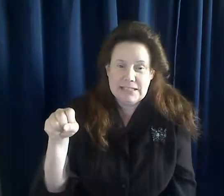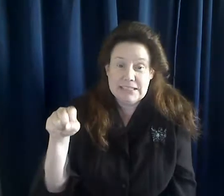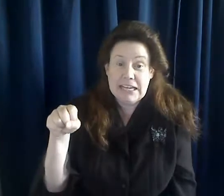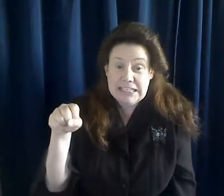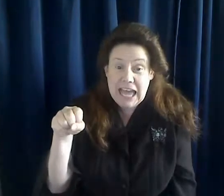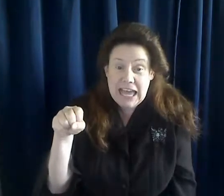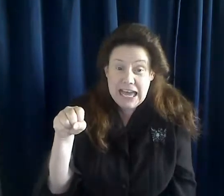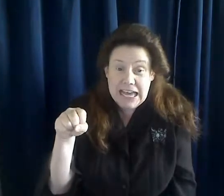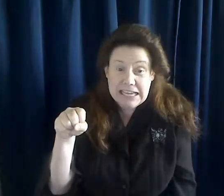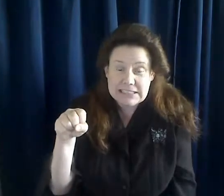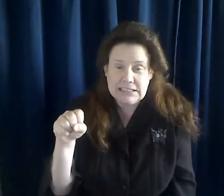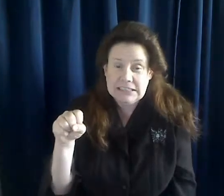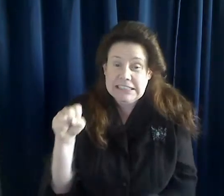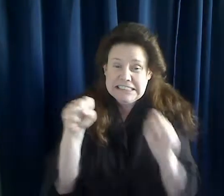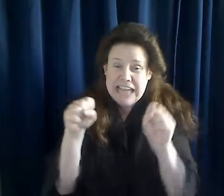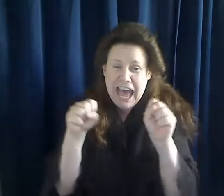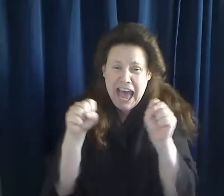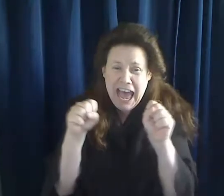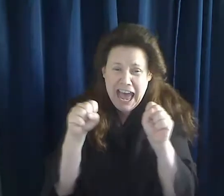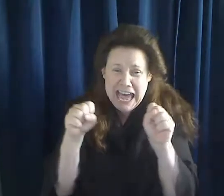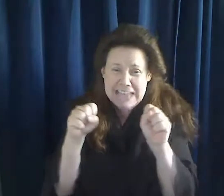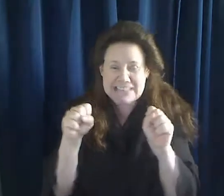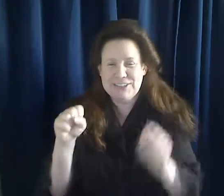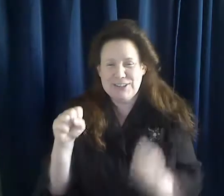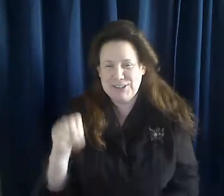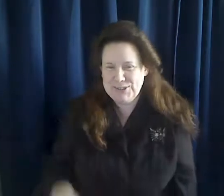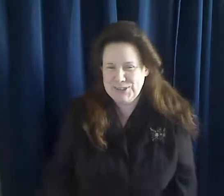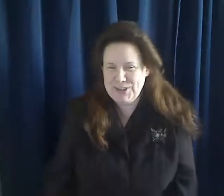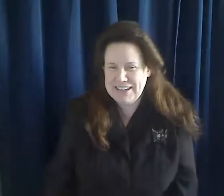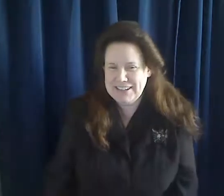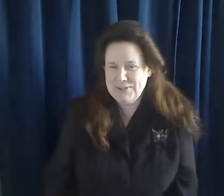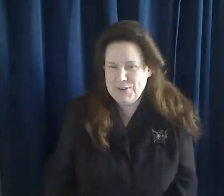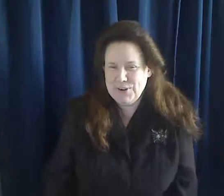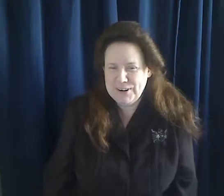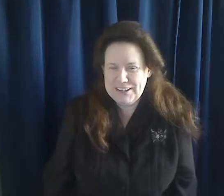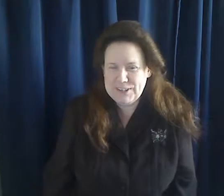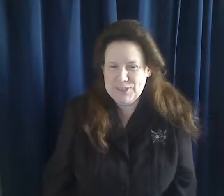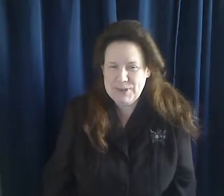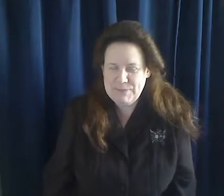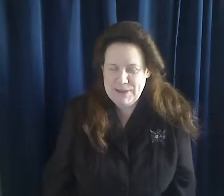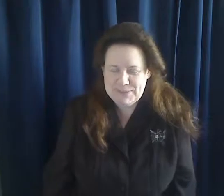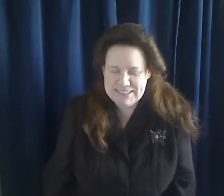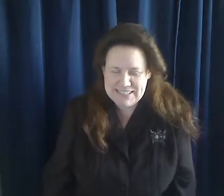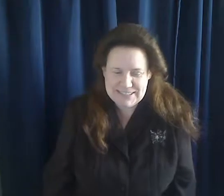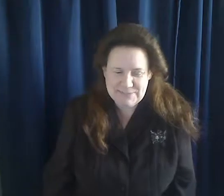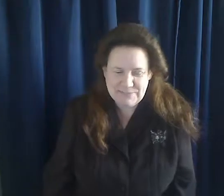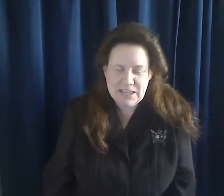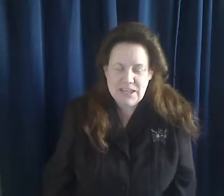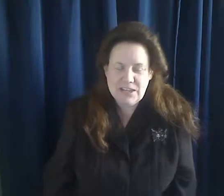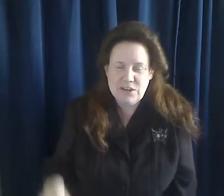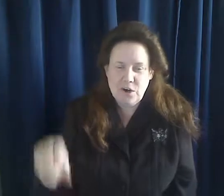Yes, yes, yes. You could do two-handed for extreme emphasis.